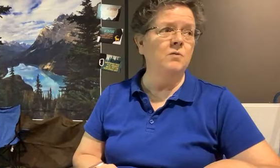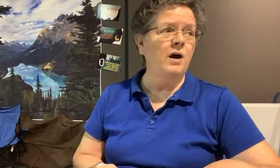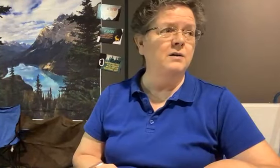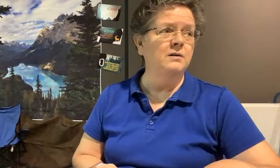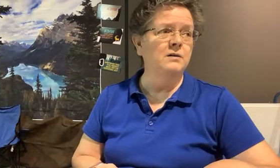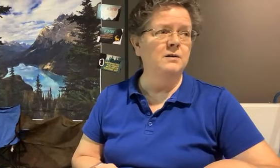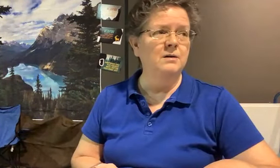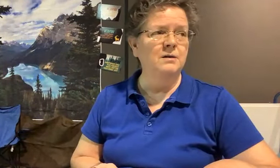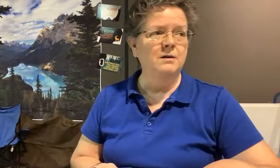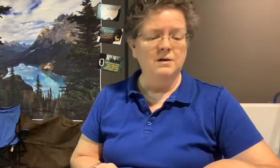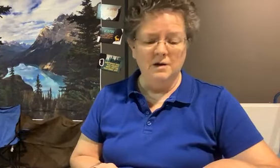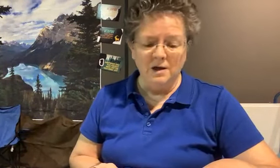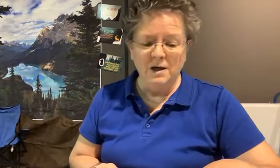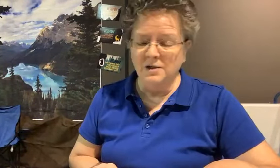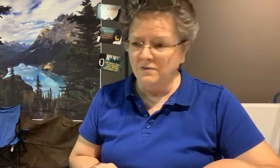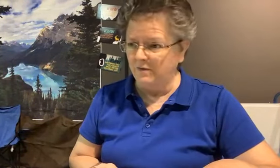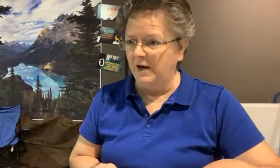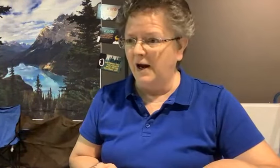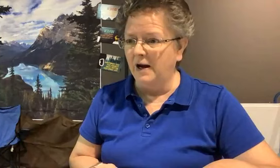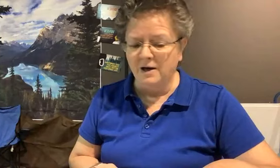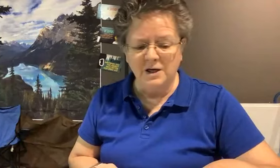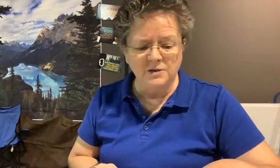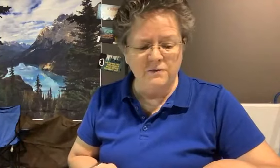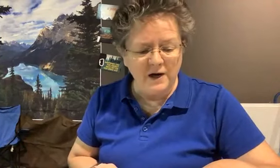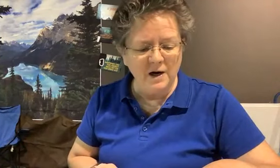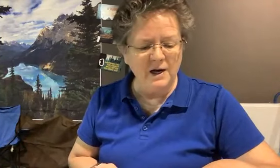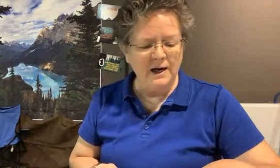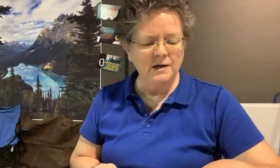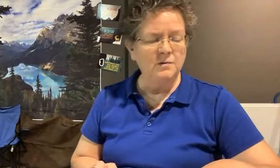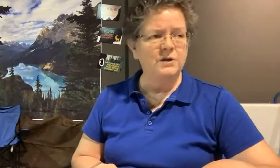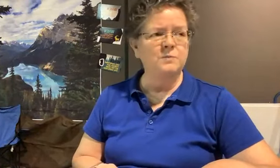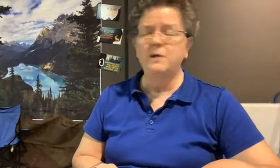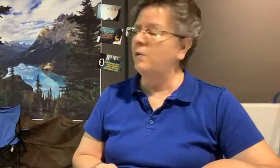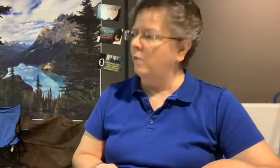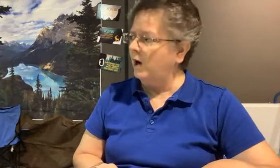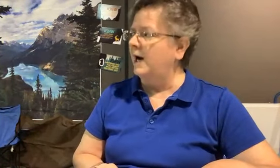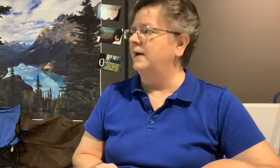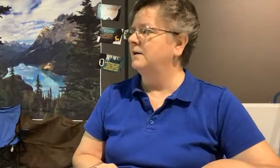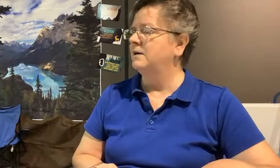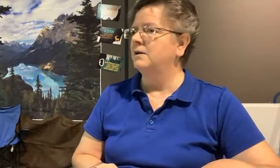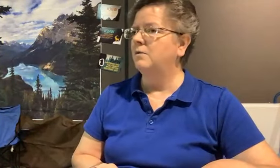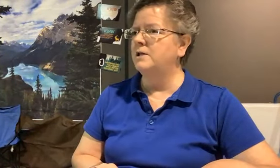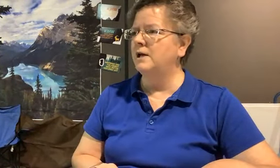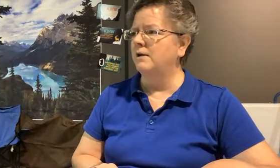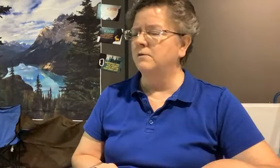what? Very angry. He's very angry with his people. Why? Why is he angry with